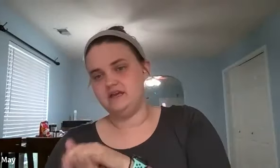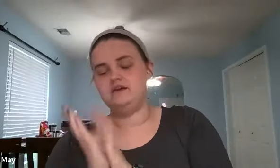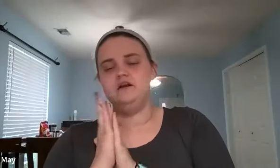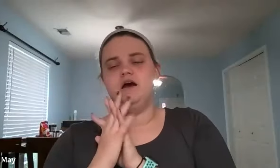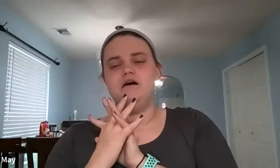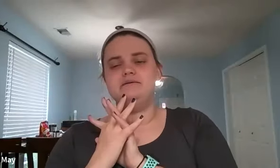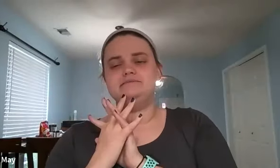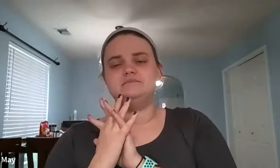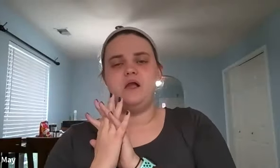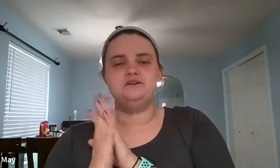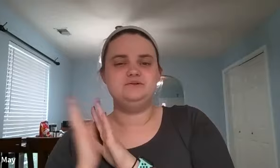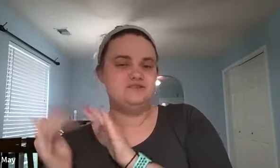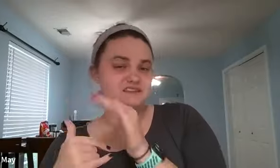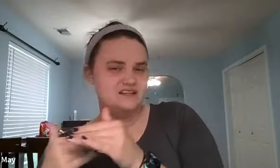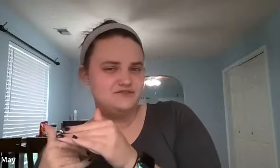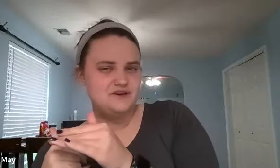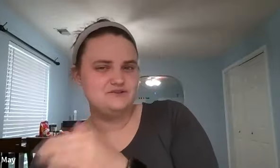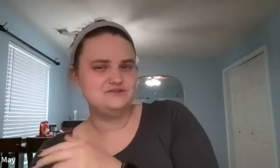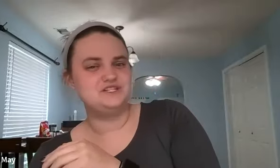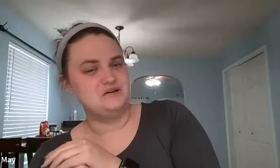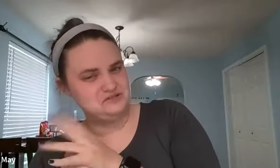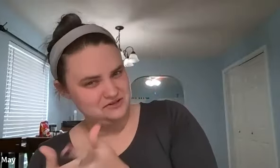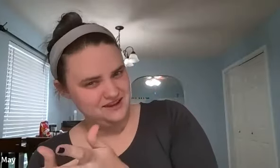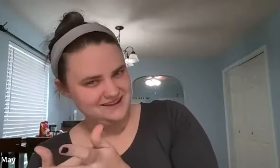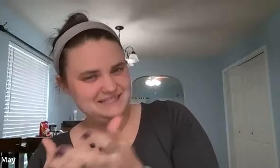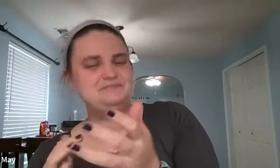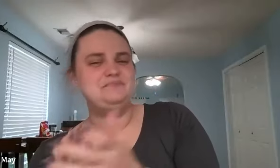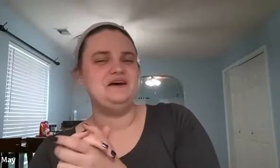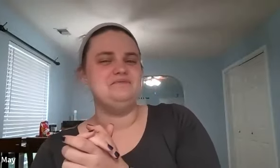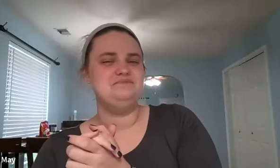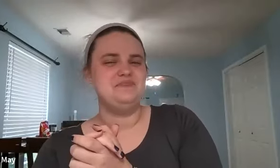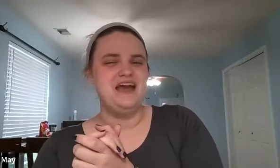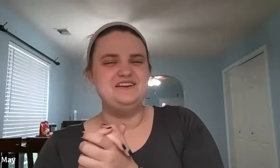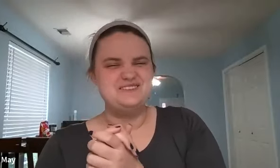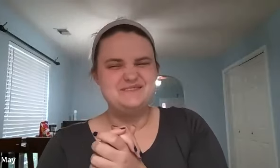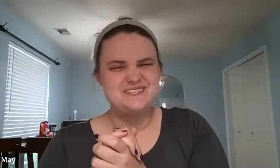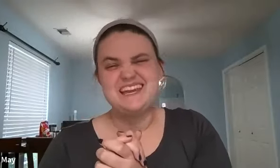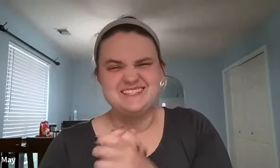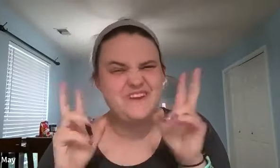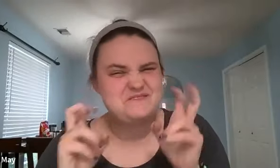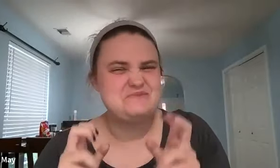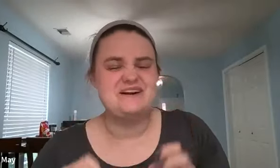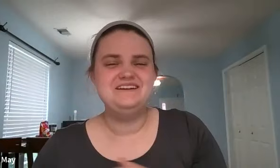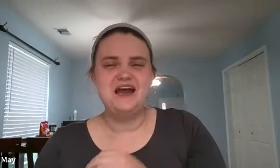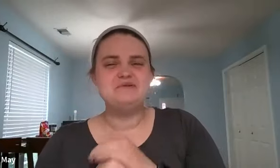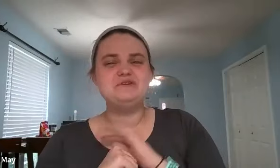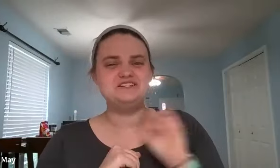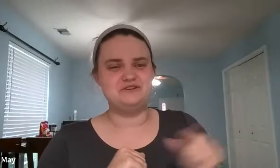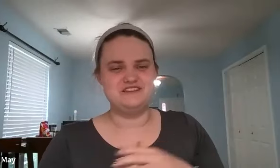pig, you do the signs for those, which I will show you guys. I know this is like Miss Katie's favorite part. I remember when I told her this, she was